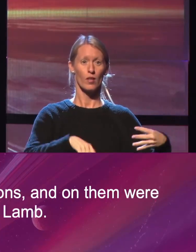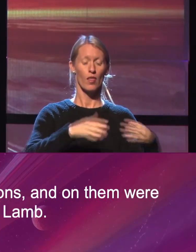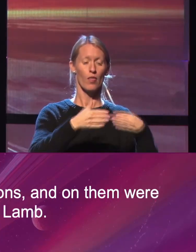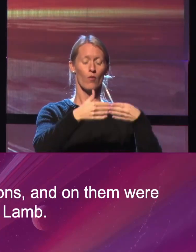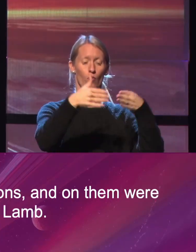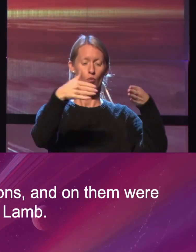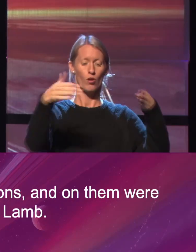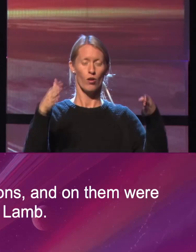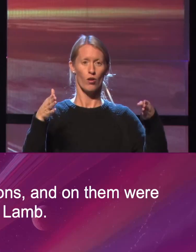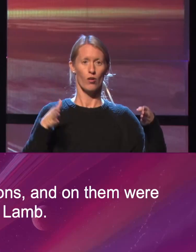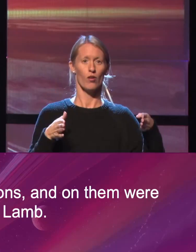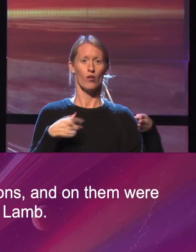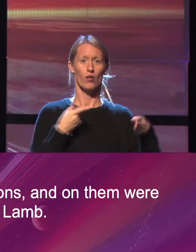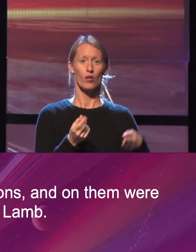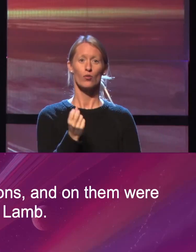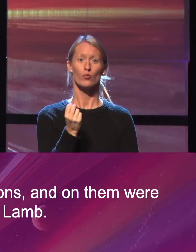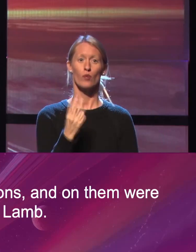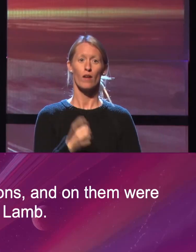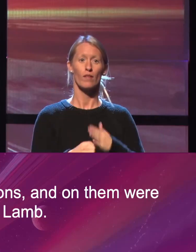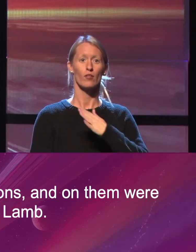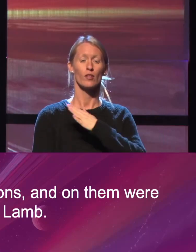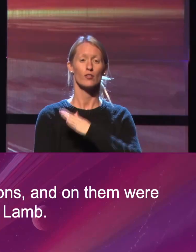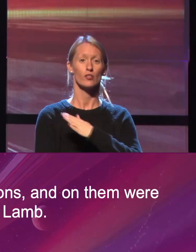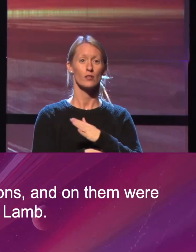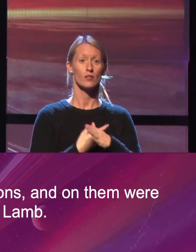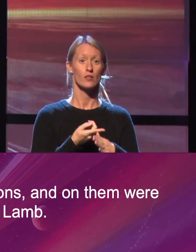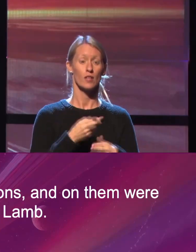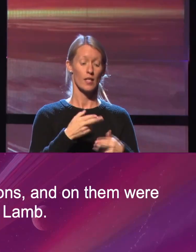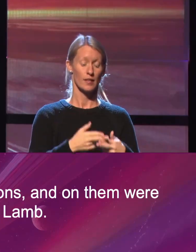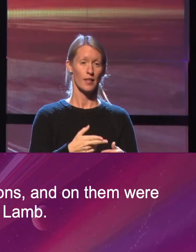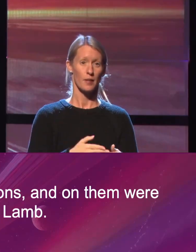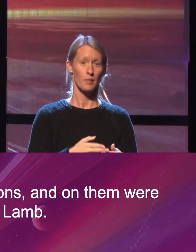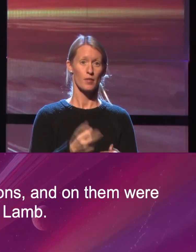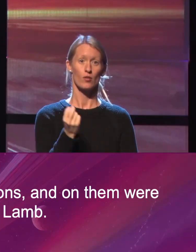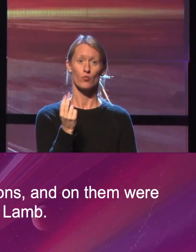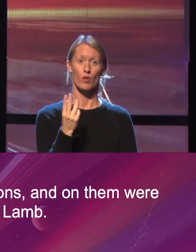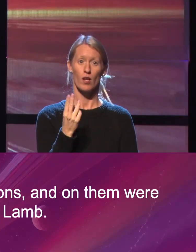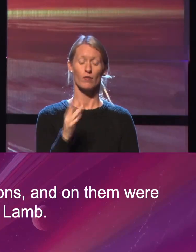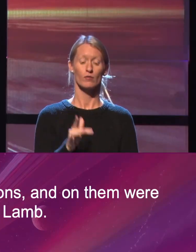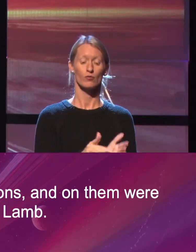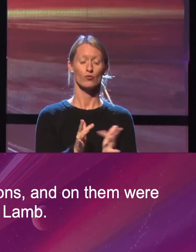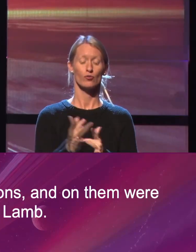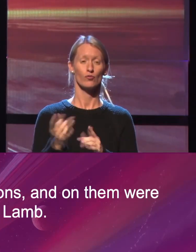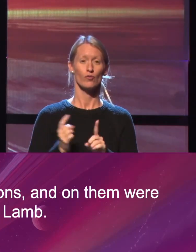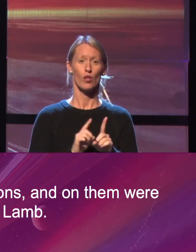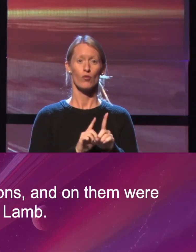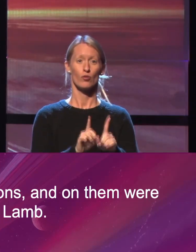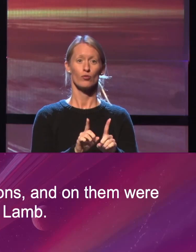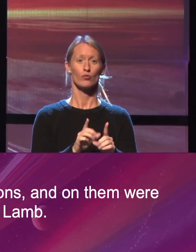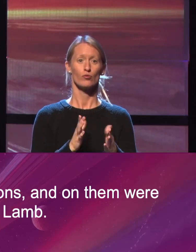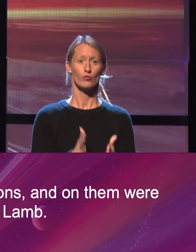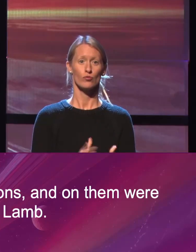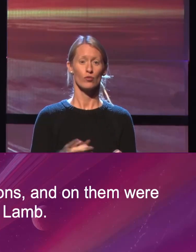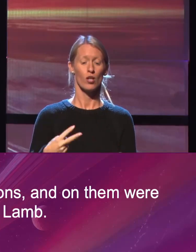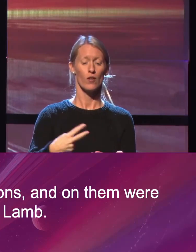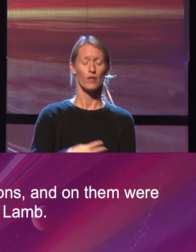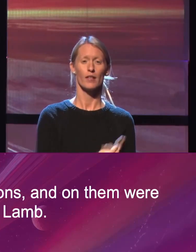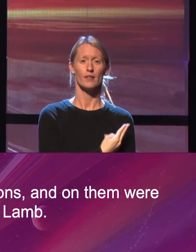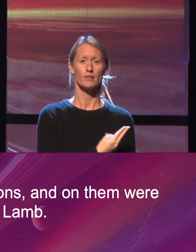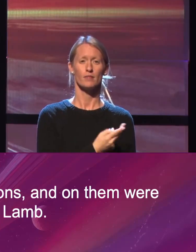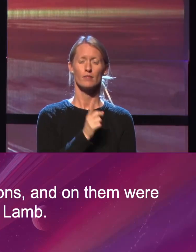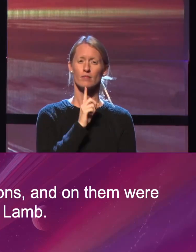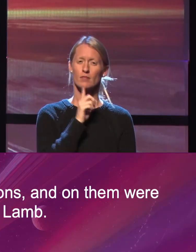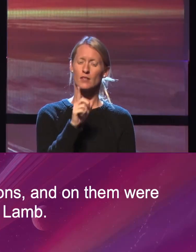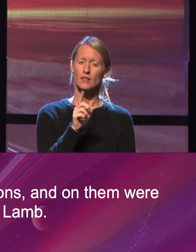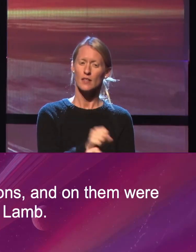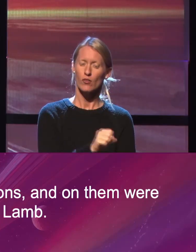had 12 foundations, and on them were the names of the 12 apostles of the Lamb. Now, are we to take that literally? I don't think